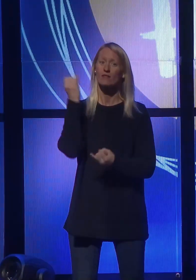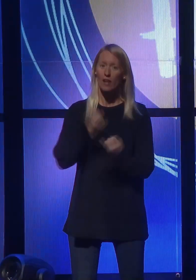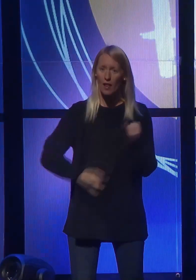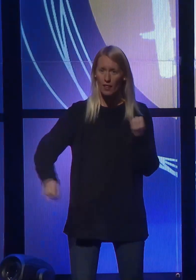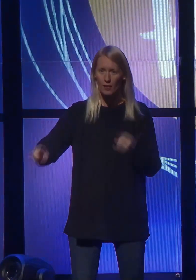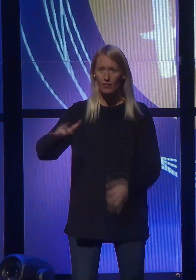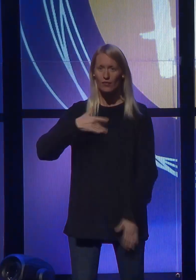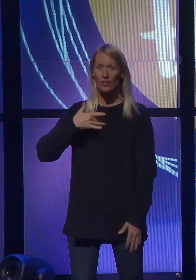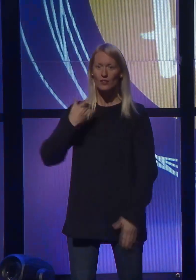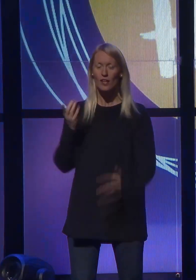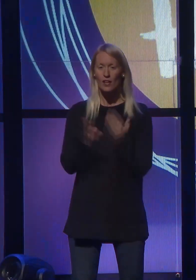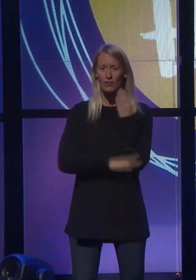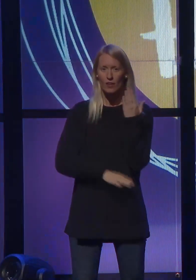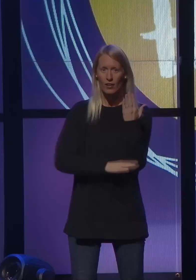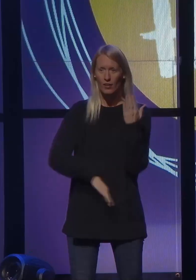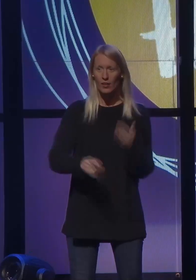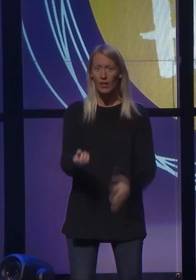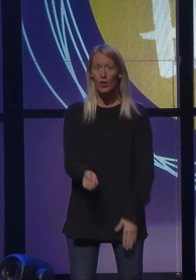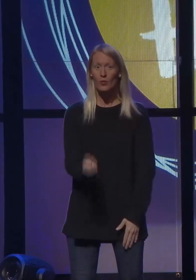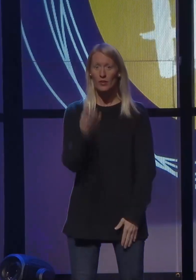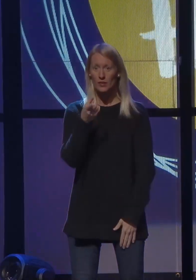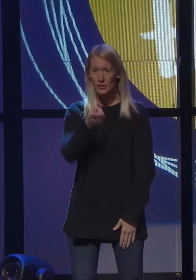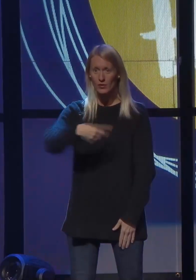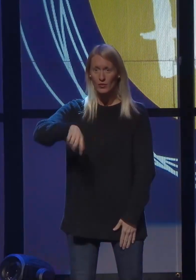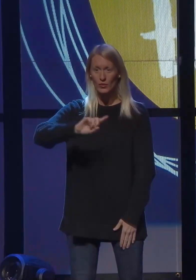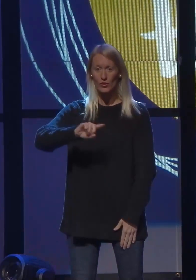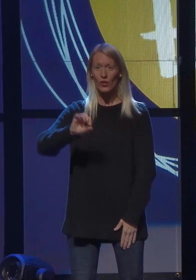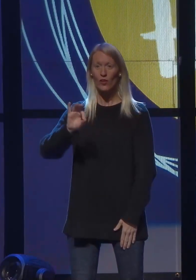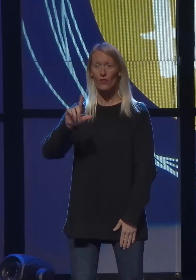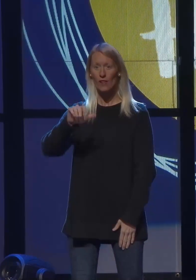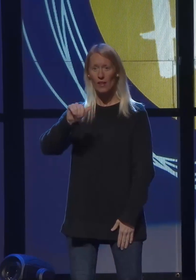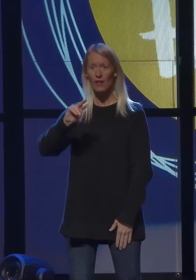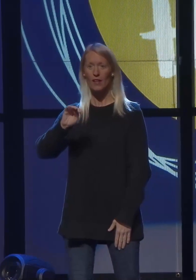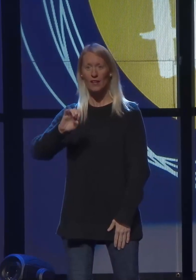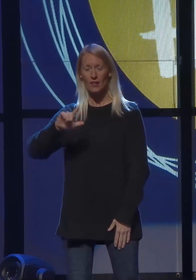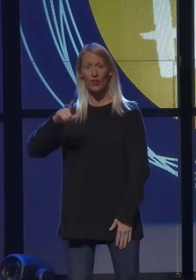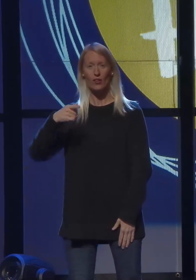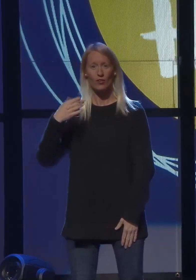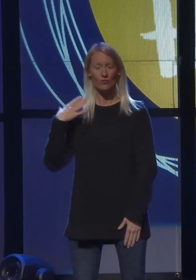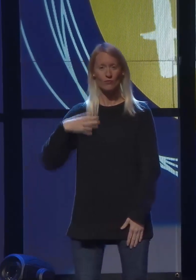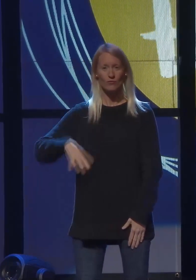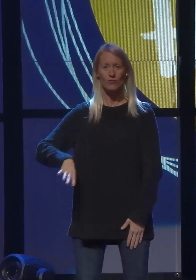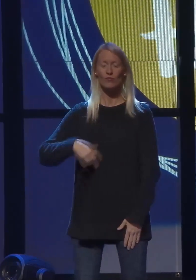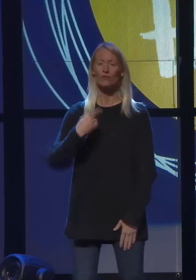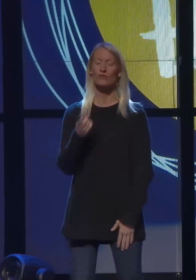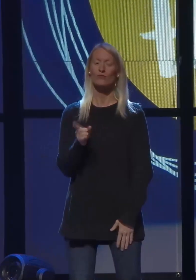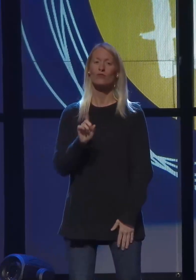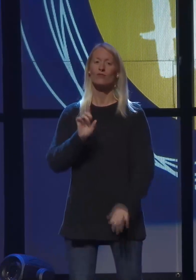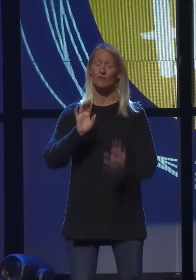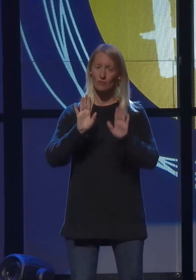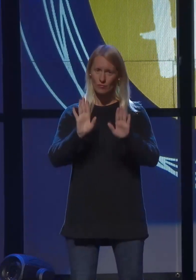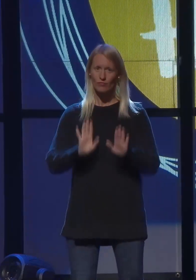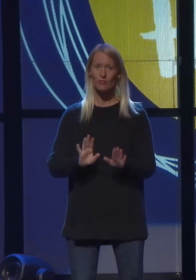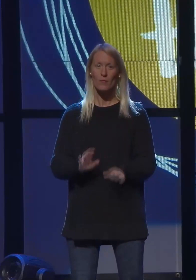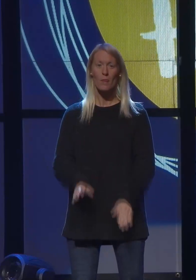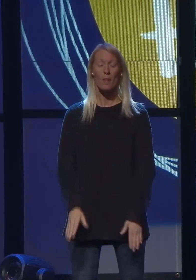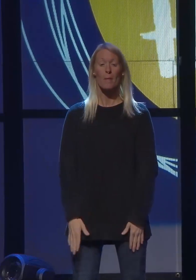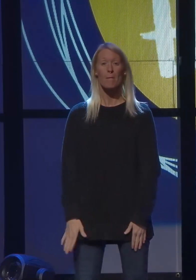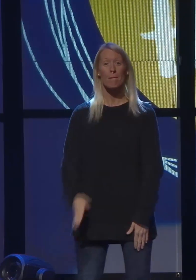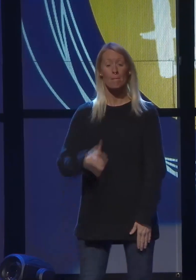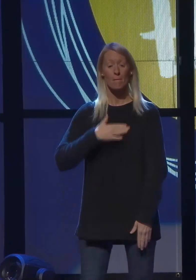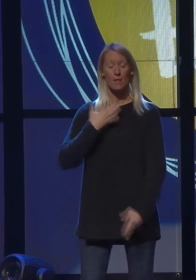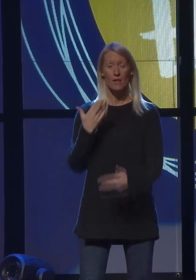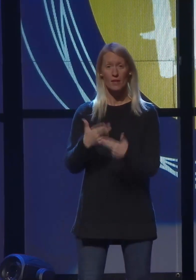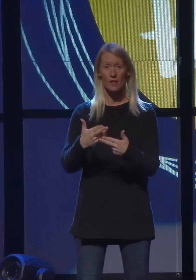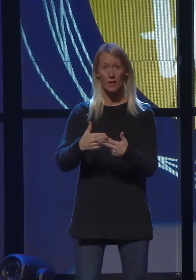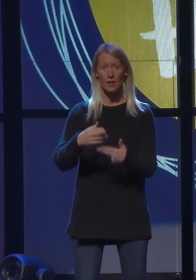fall. How many of you got out your flannels? I see a few of them. Well done, well done. Well, my name is Brooke. In